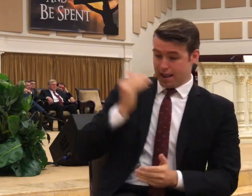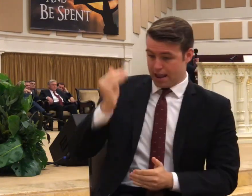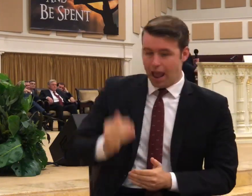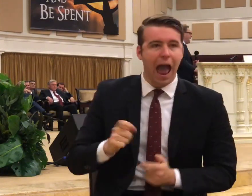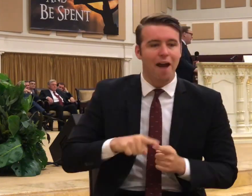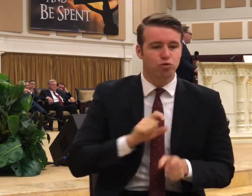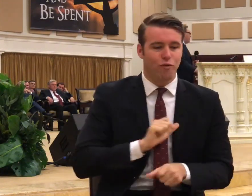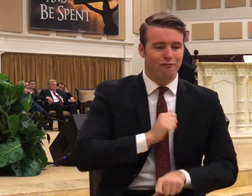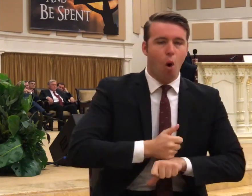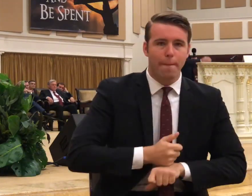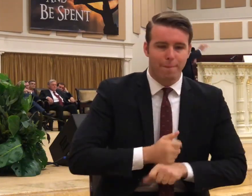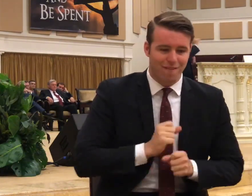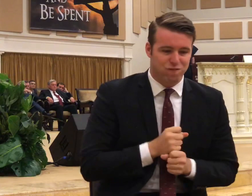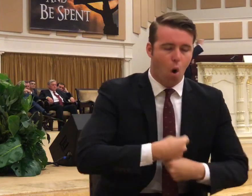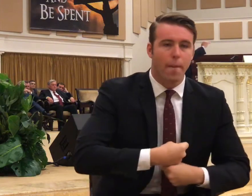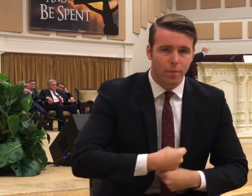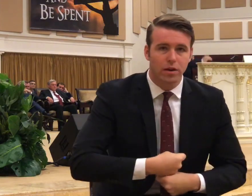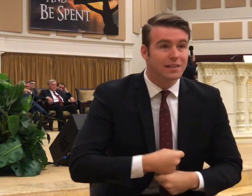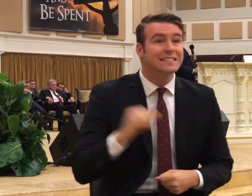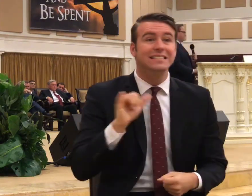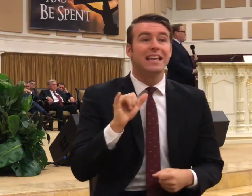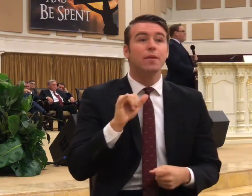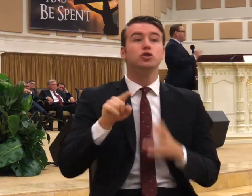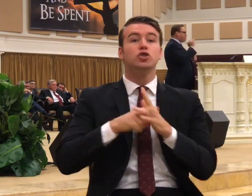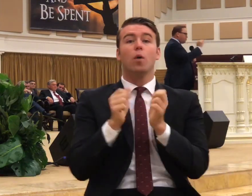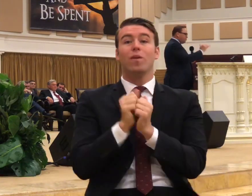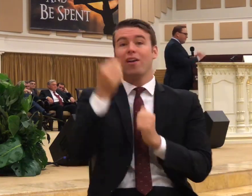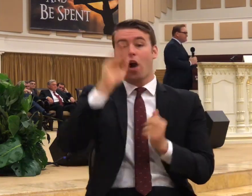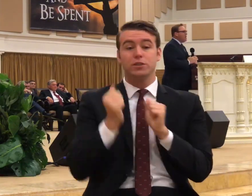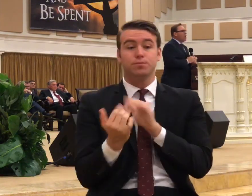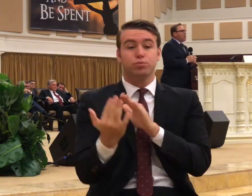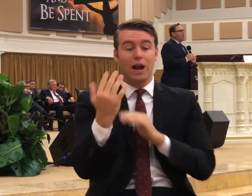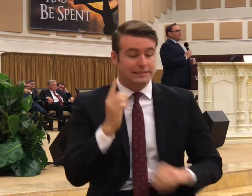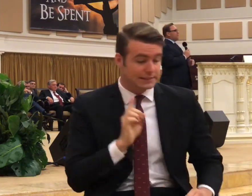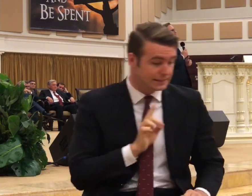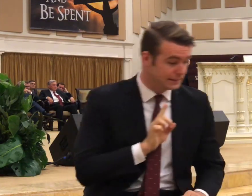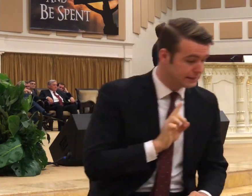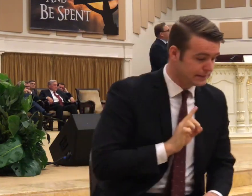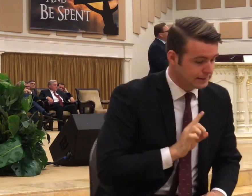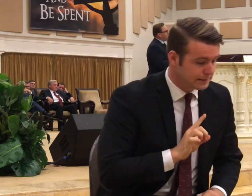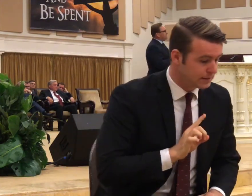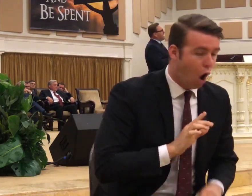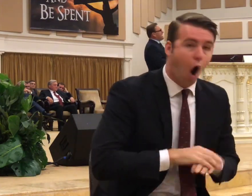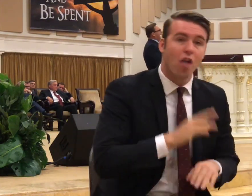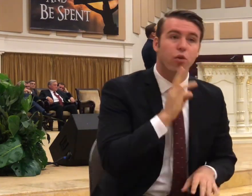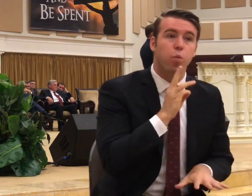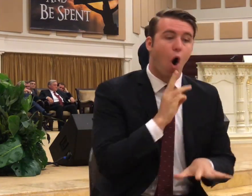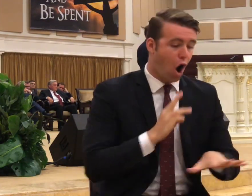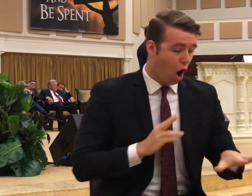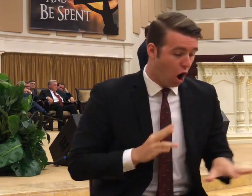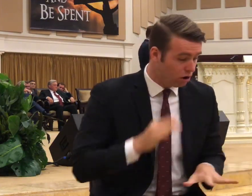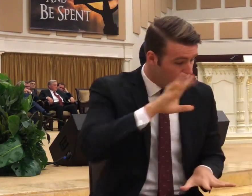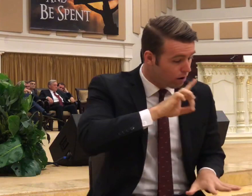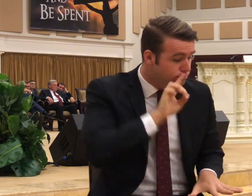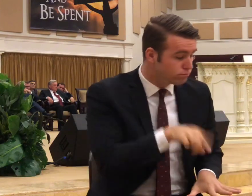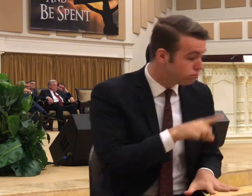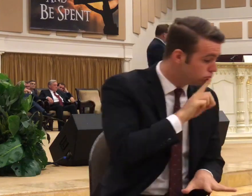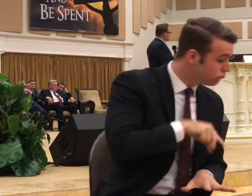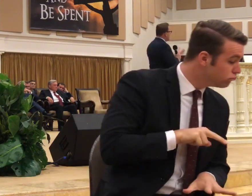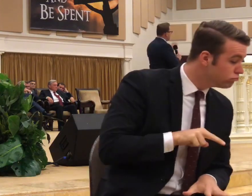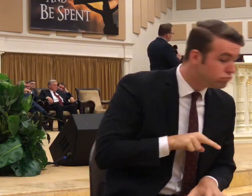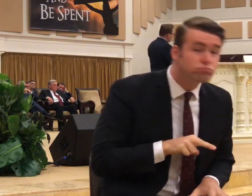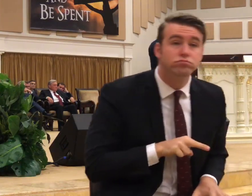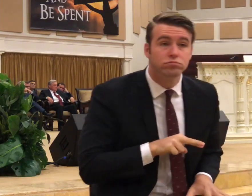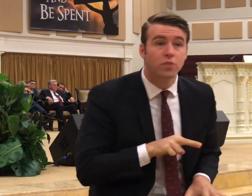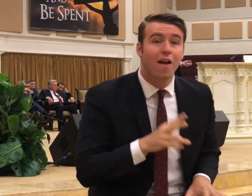It all began with the hovering presence of God, brooding over those waters. And then after that brooding took